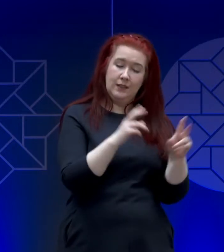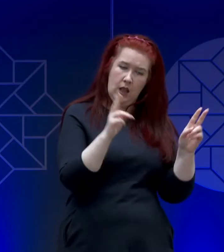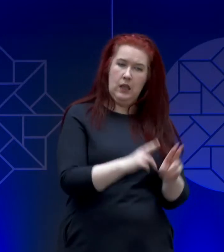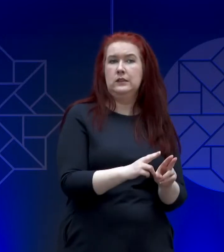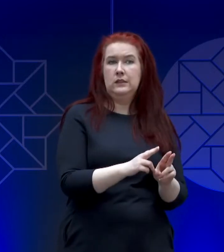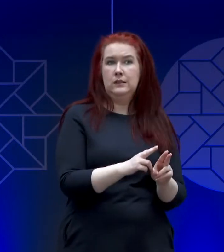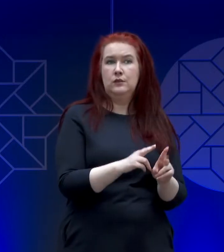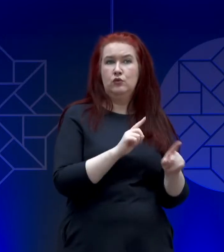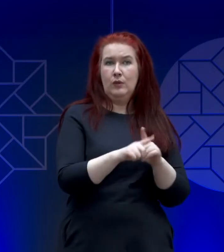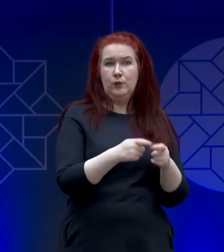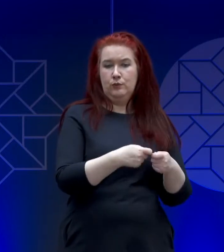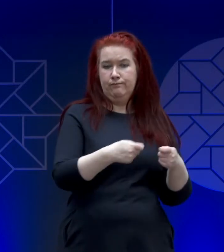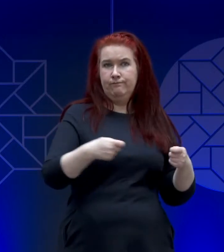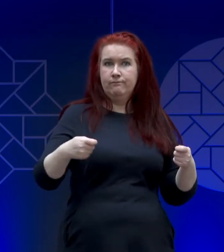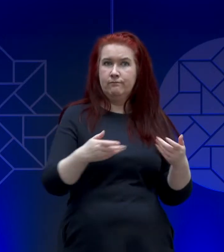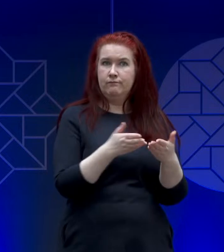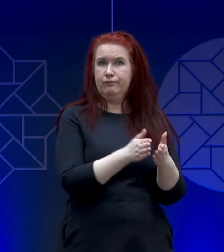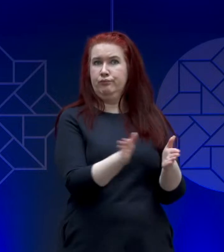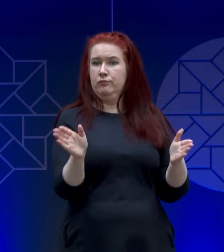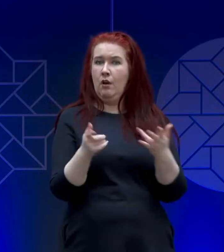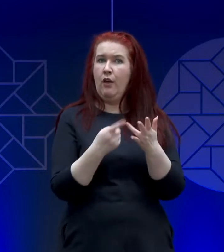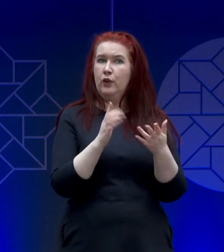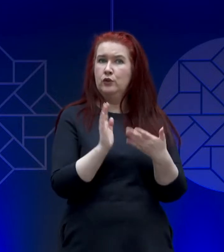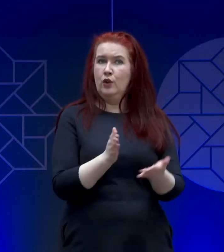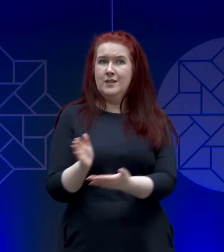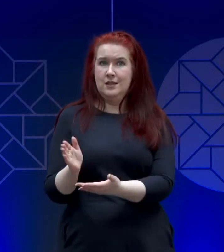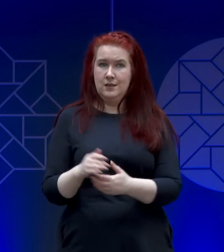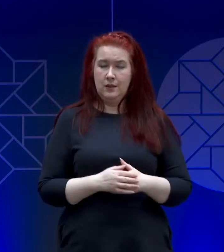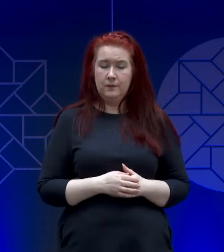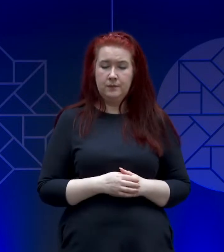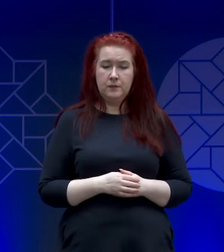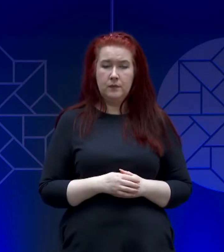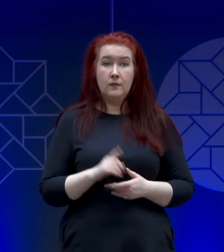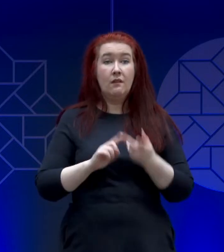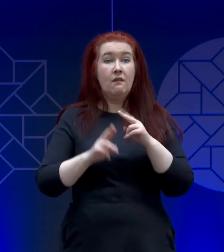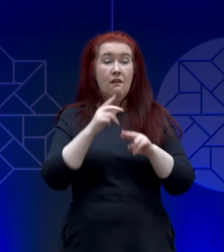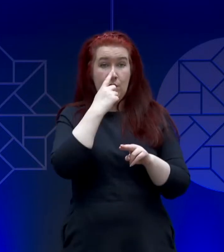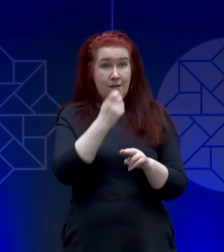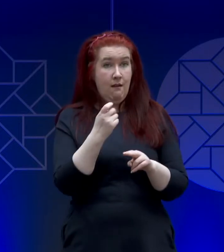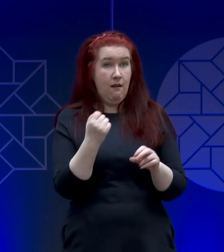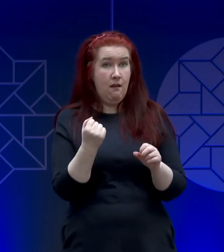interactions. And if we can mobilise that very clear